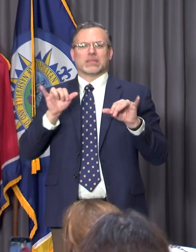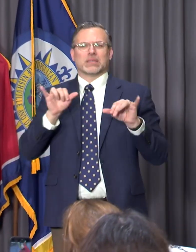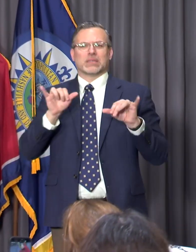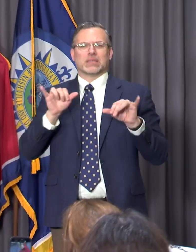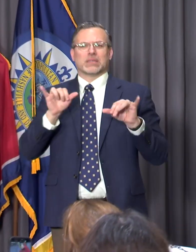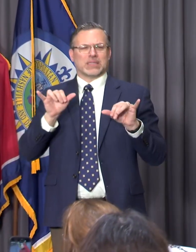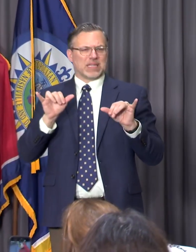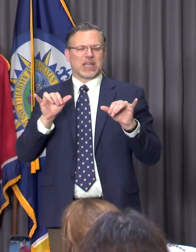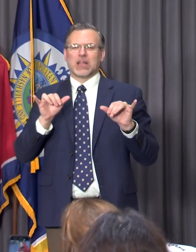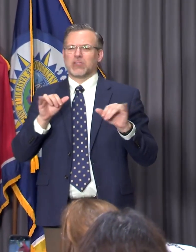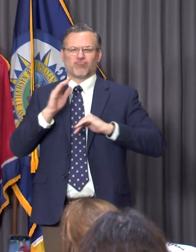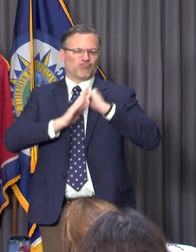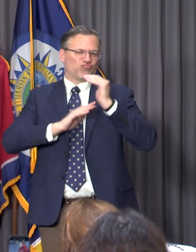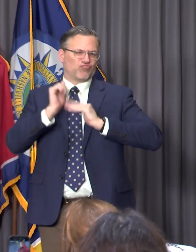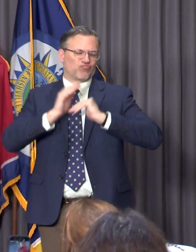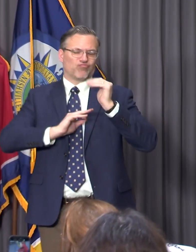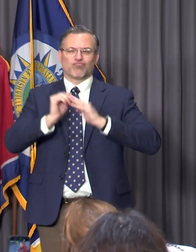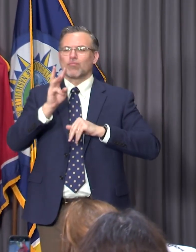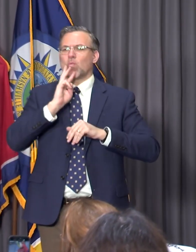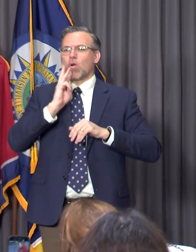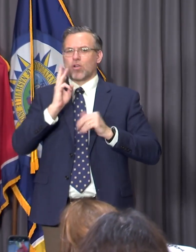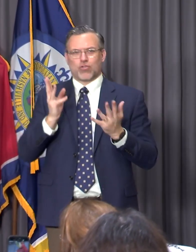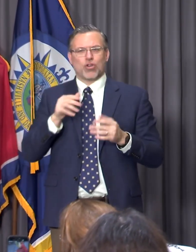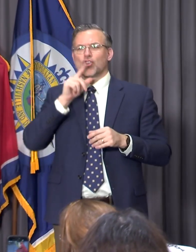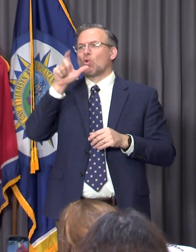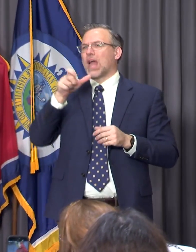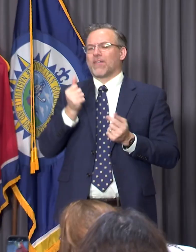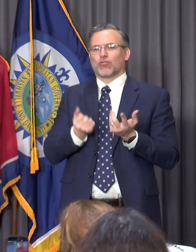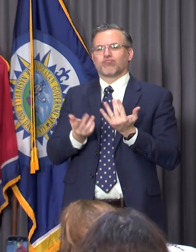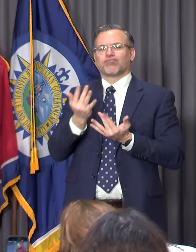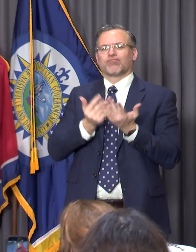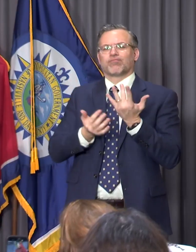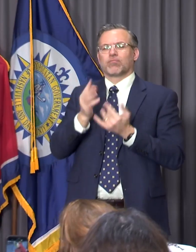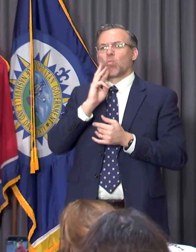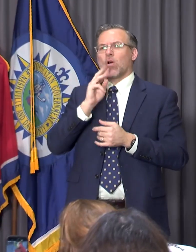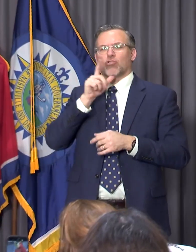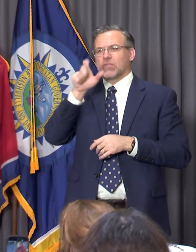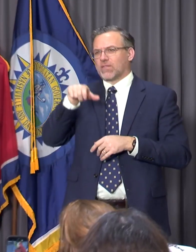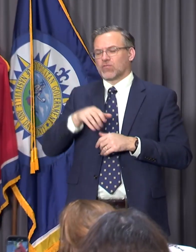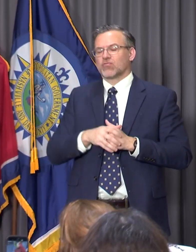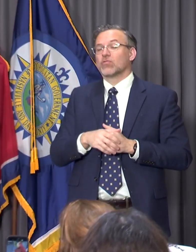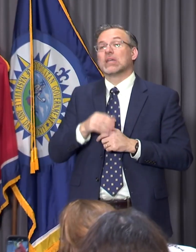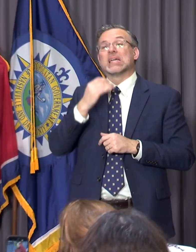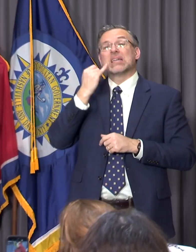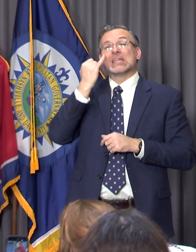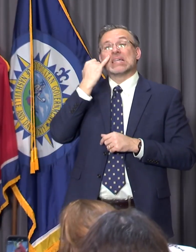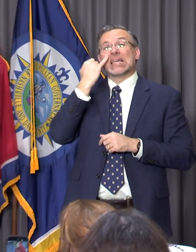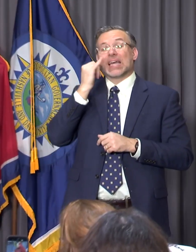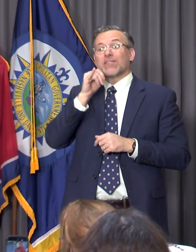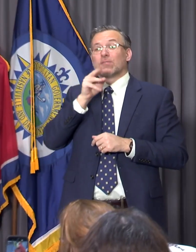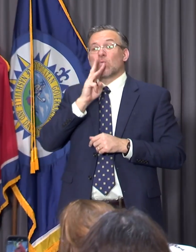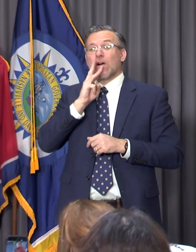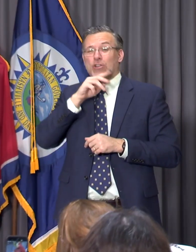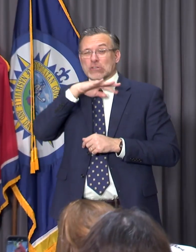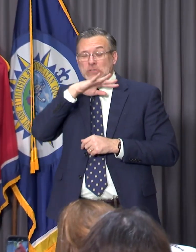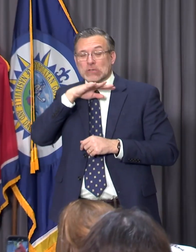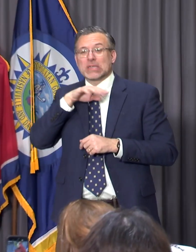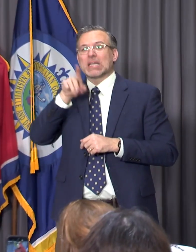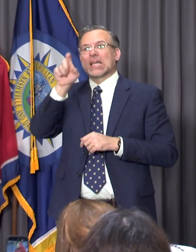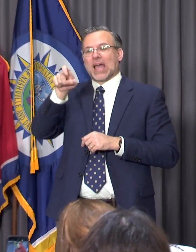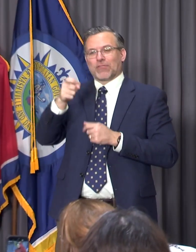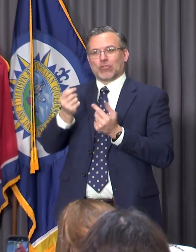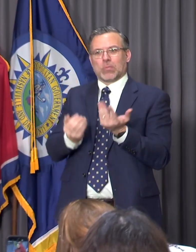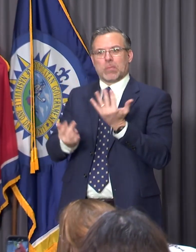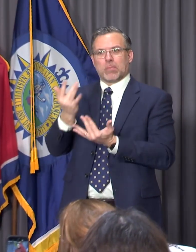quality. Services is not under a boil water advisory. If ever a boil water advisory is issued, you will immediately